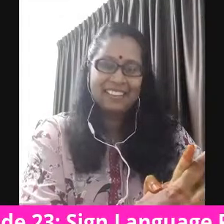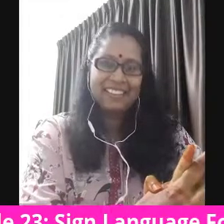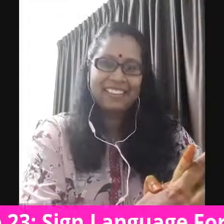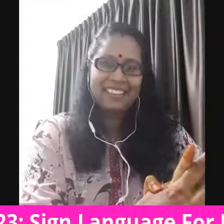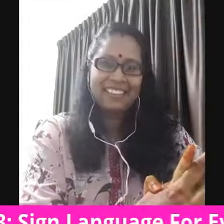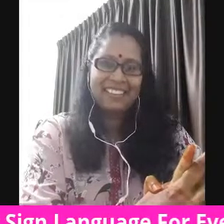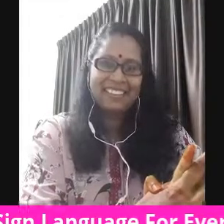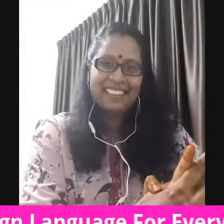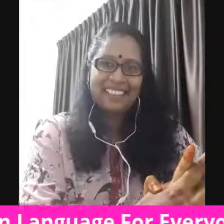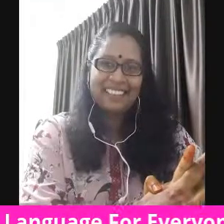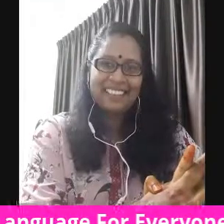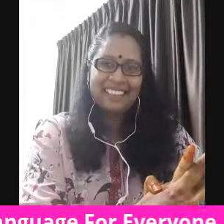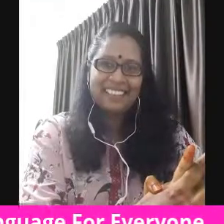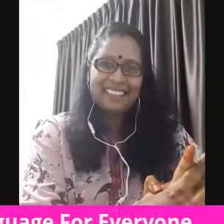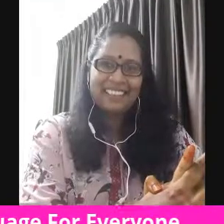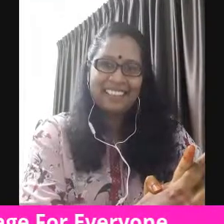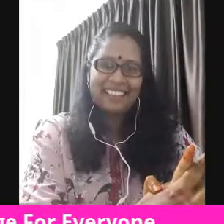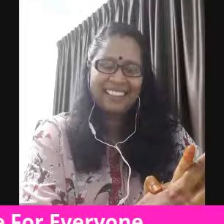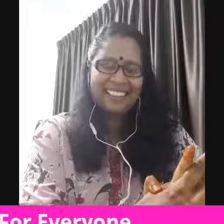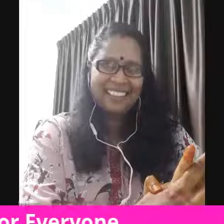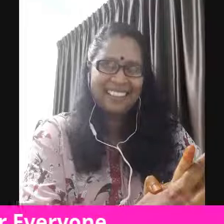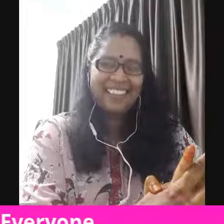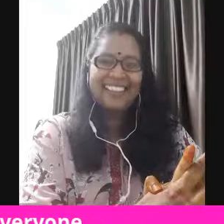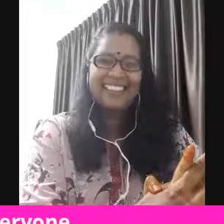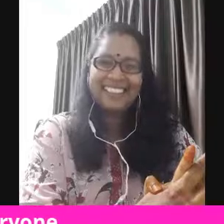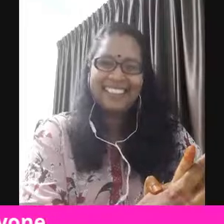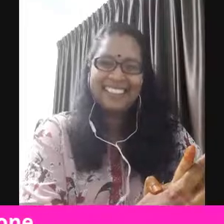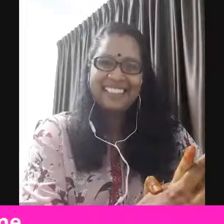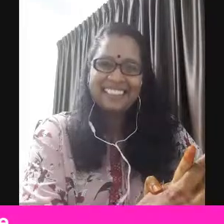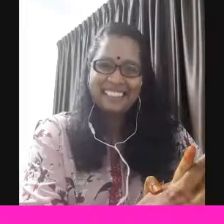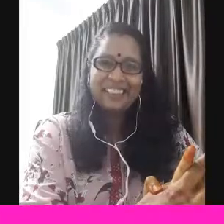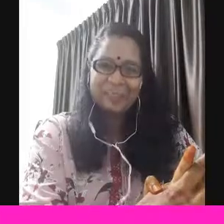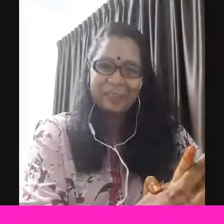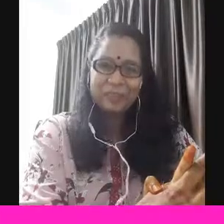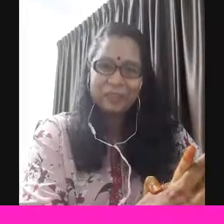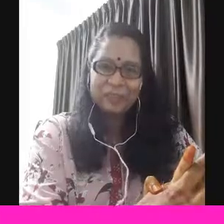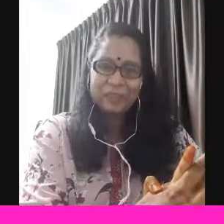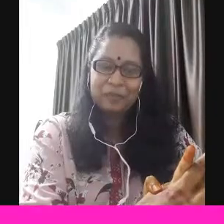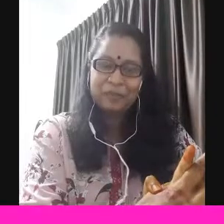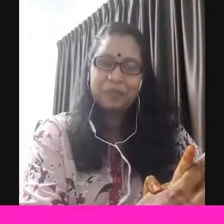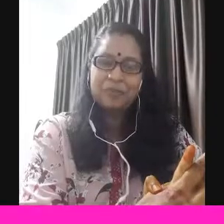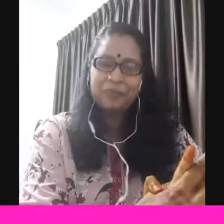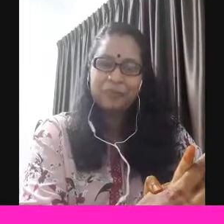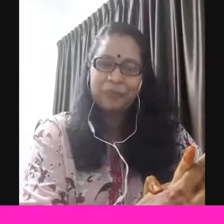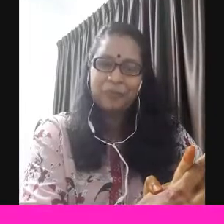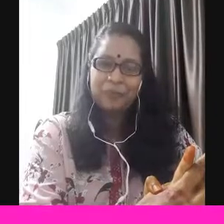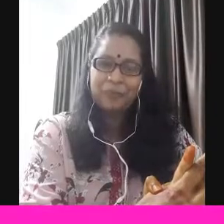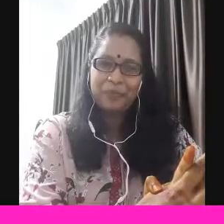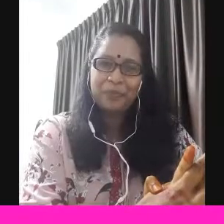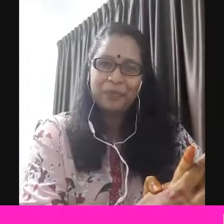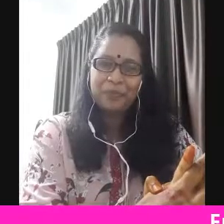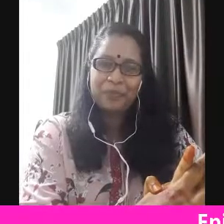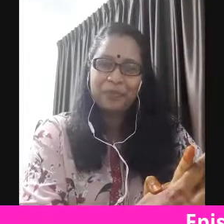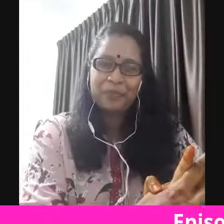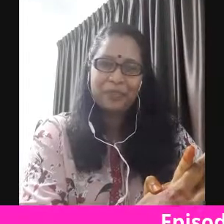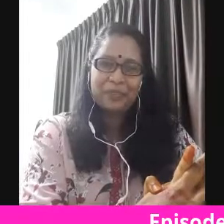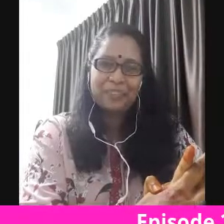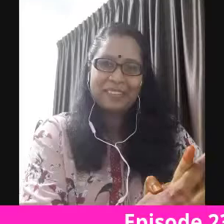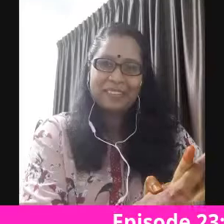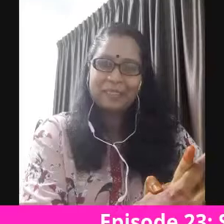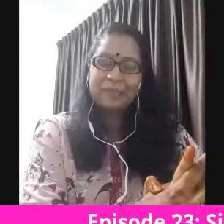Then he will write. He will carry a book and he will write, and that's how our friendship actually